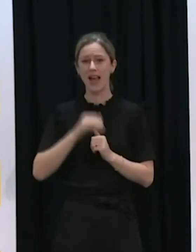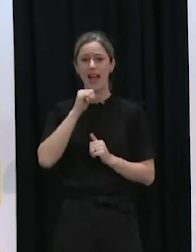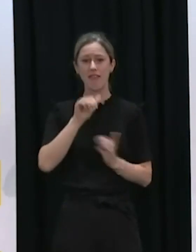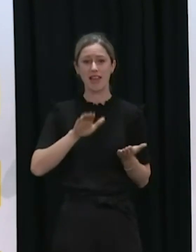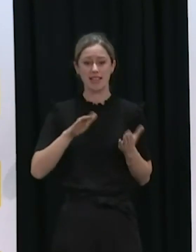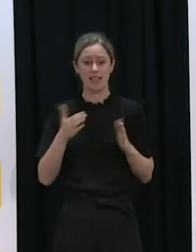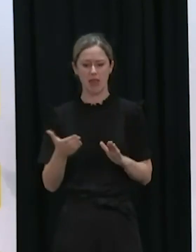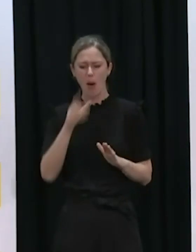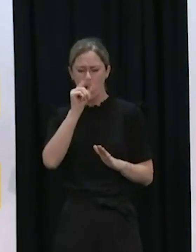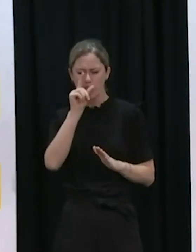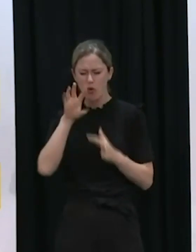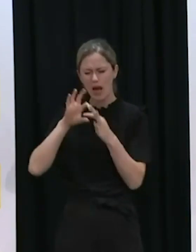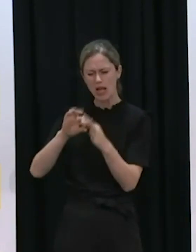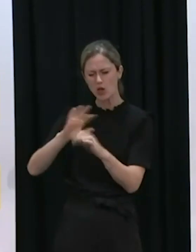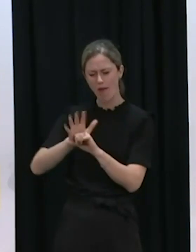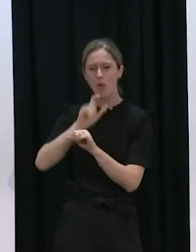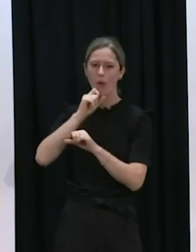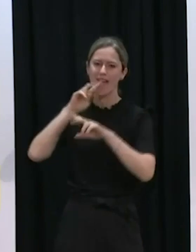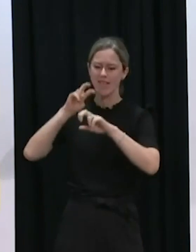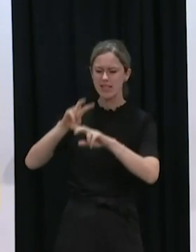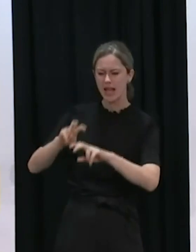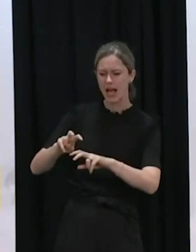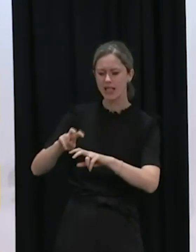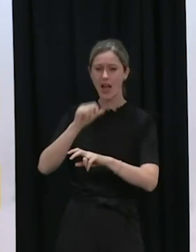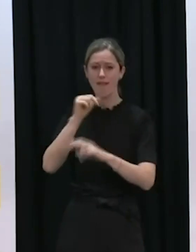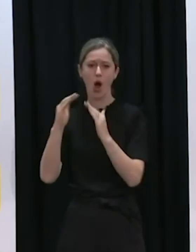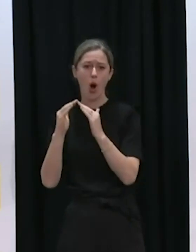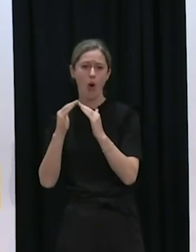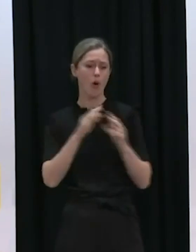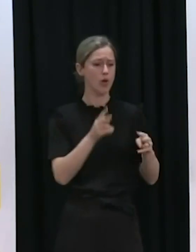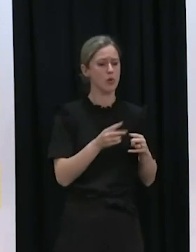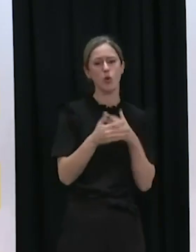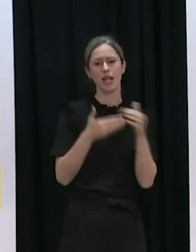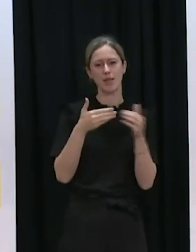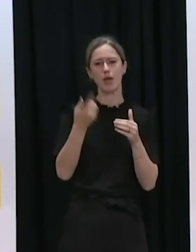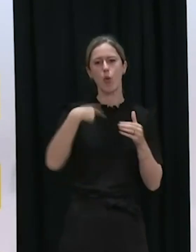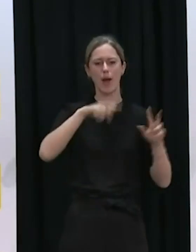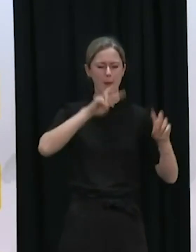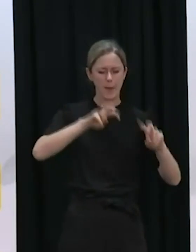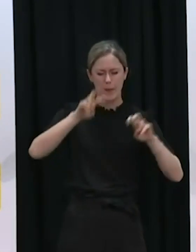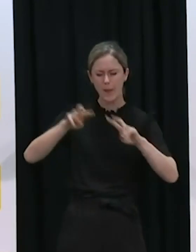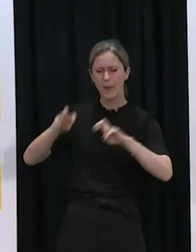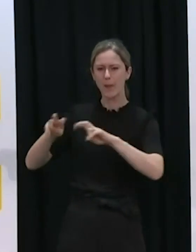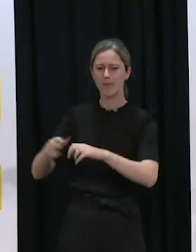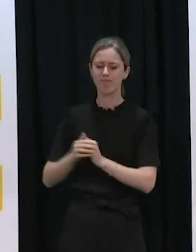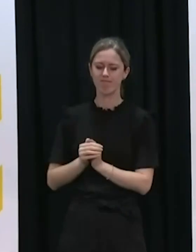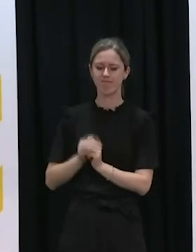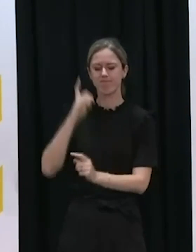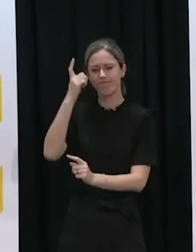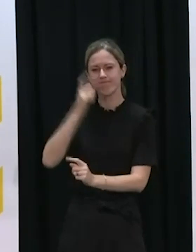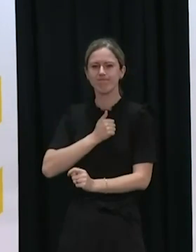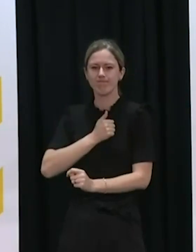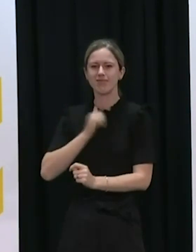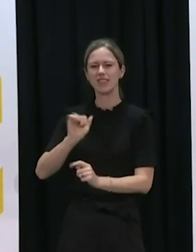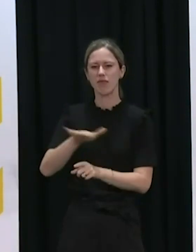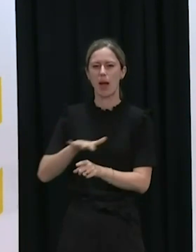be COVID-19 related are fully investigated, whether they occur at home or in the hospital setting. Obviously, our thoughts are very much with